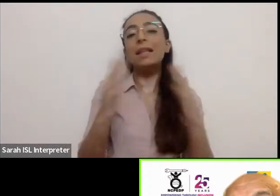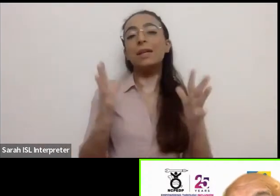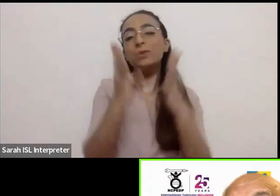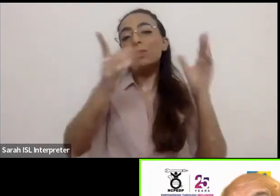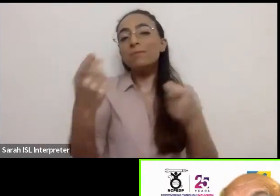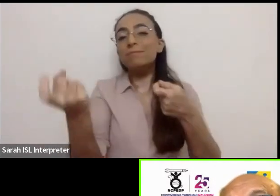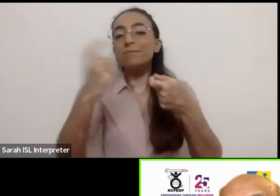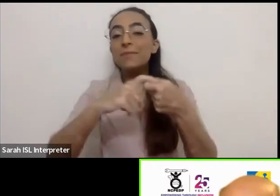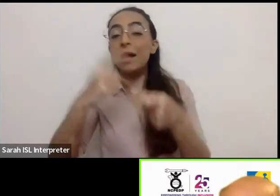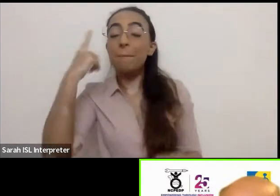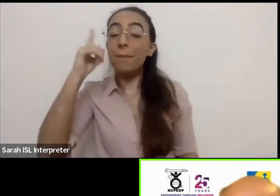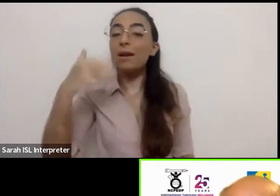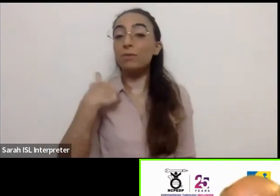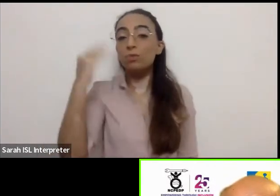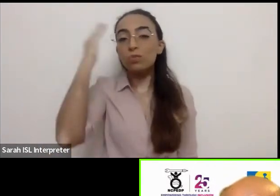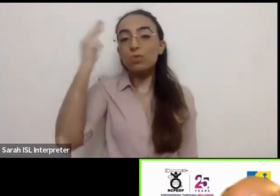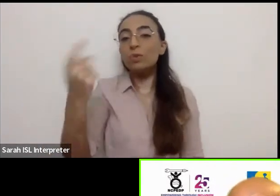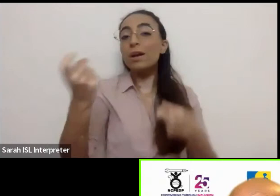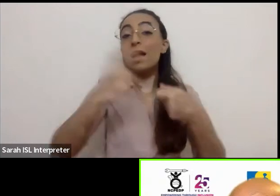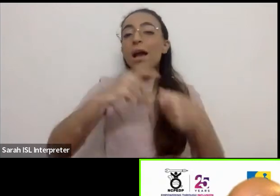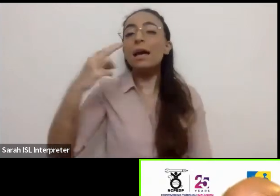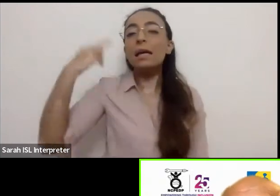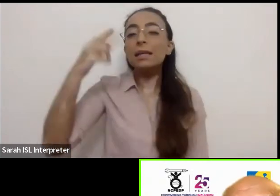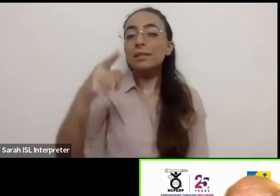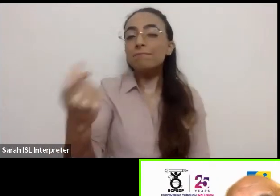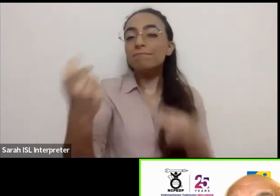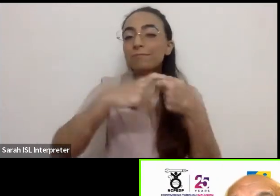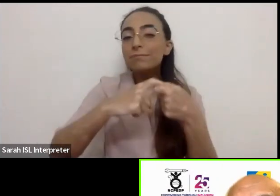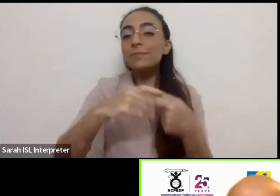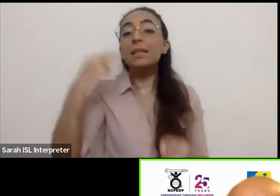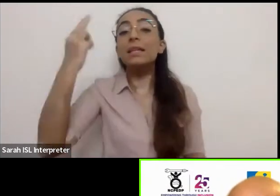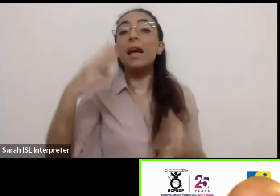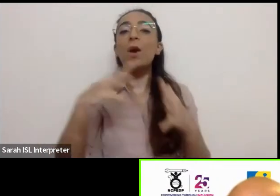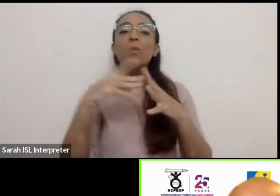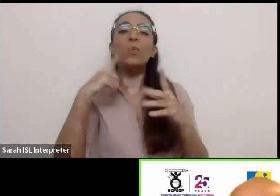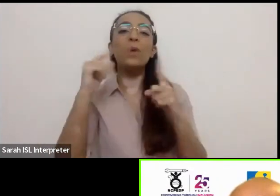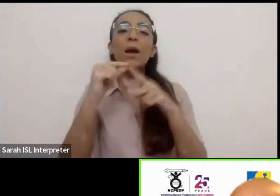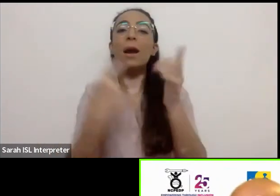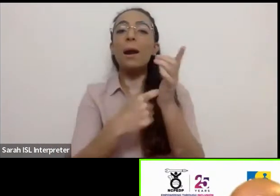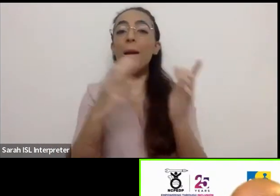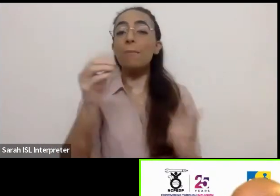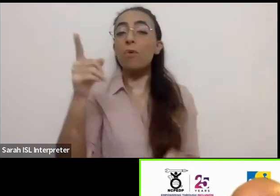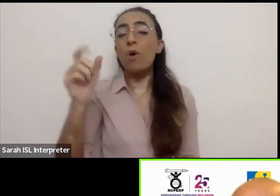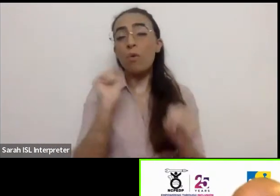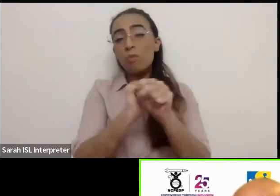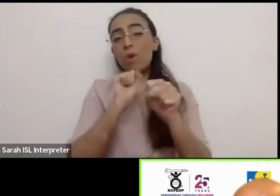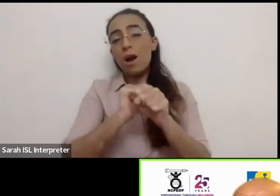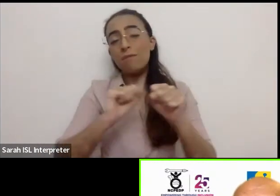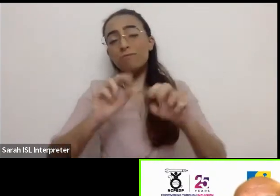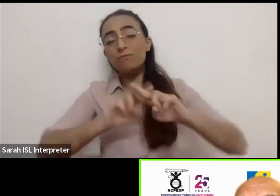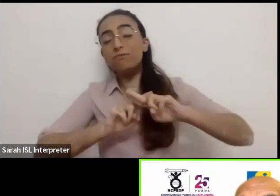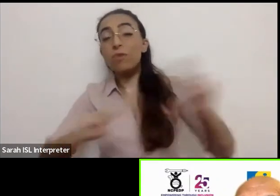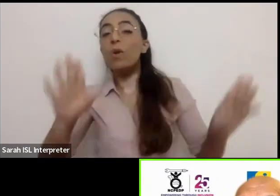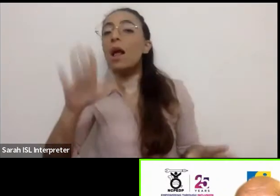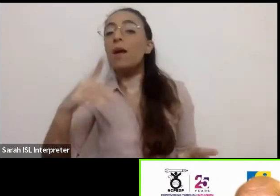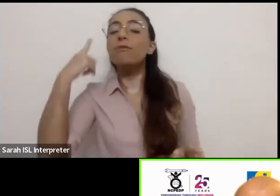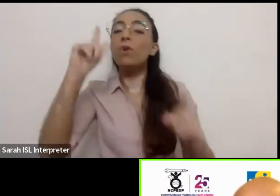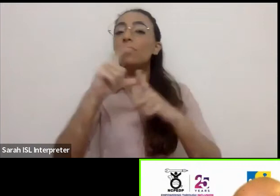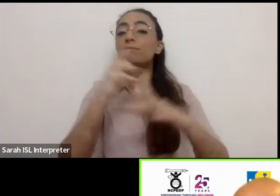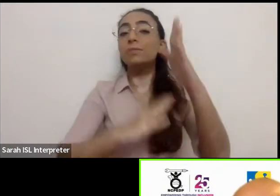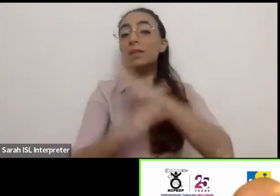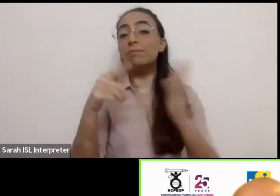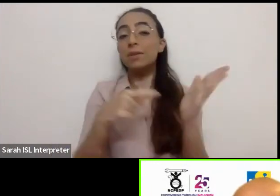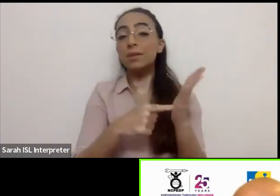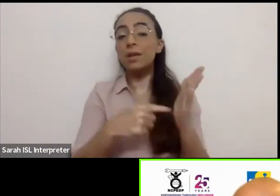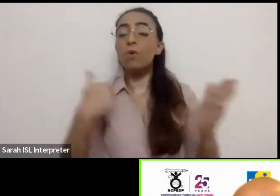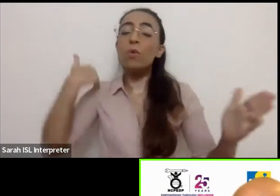you're here, and that is because Wipro has been extremely committed to the cause of the disabled. You have made